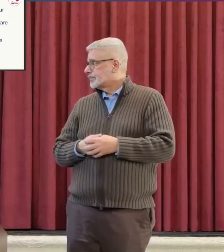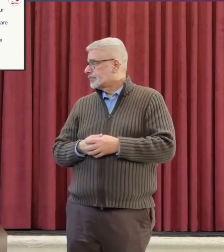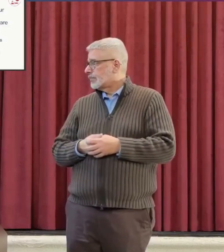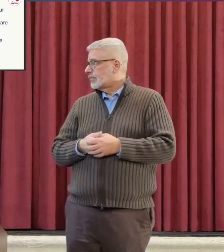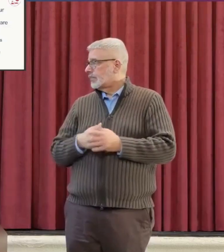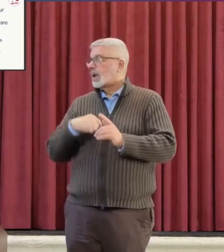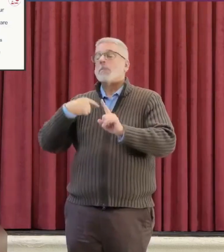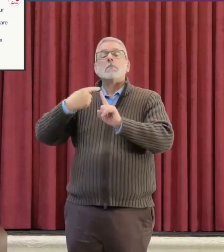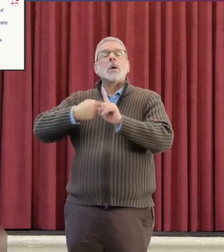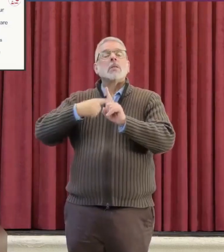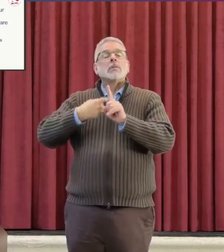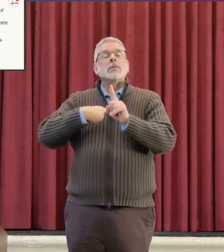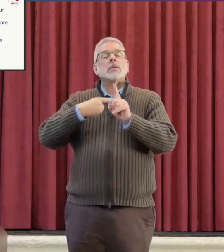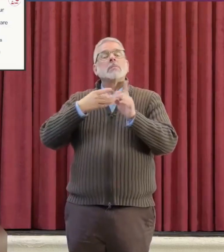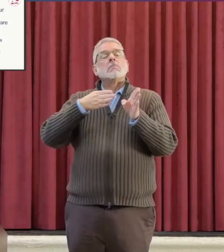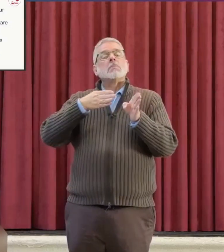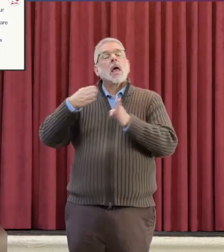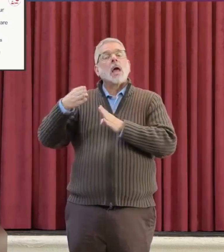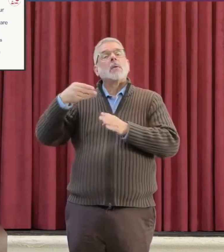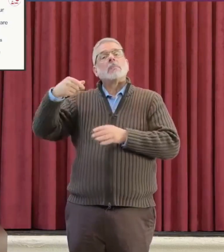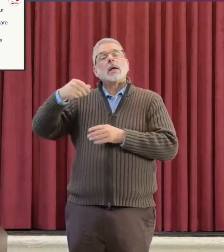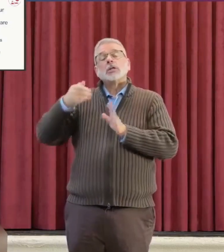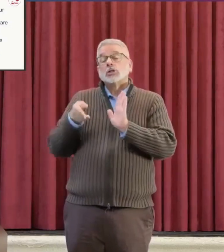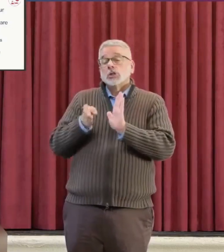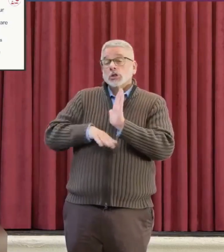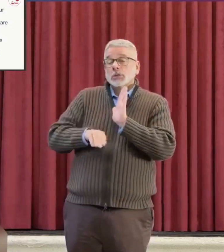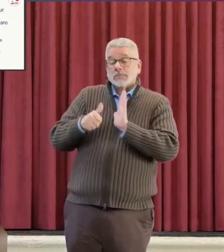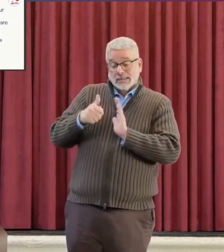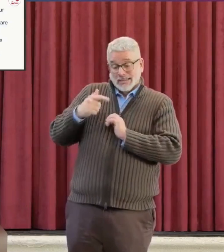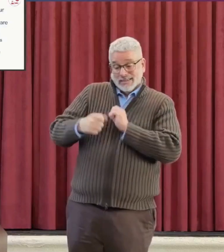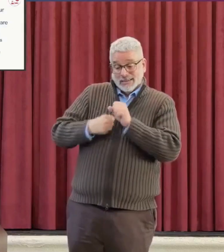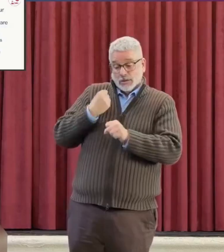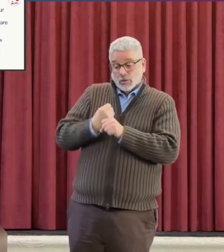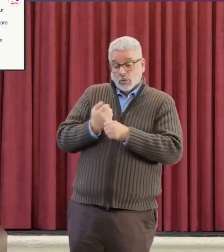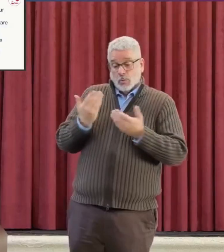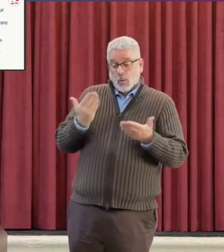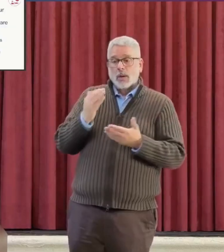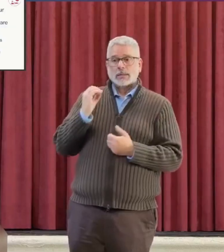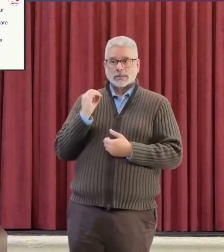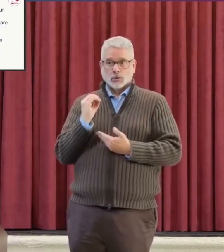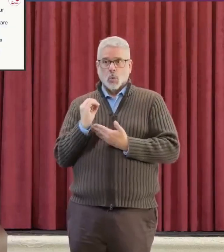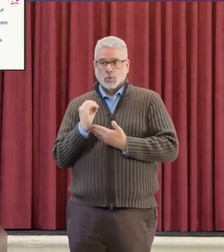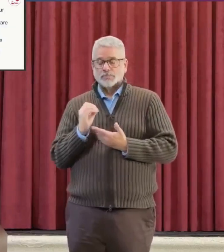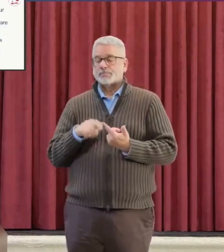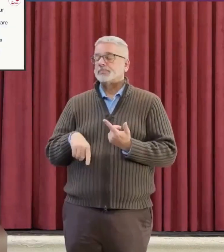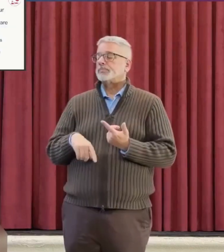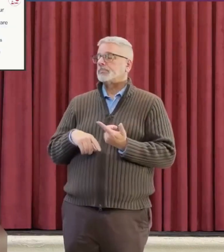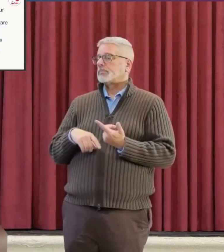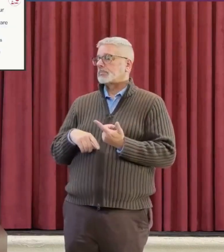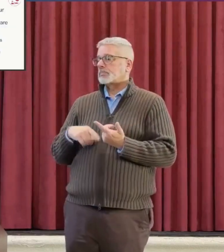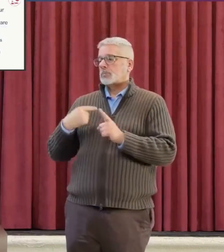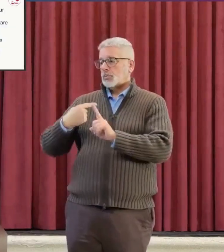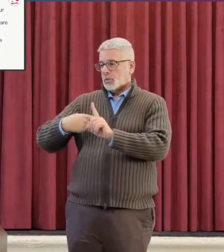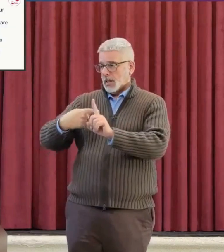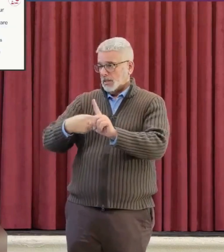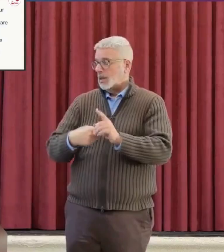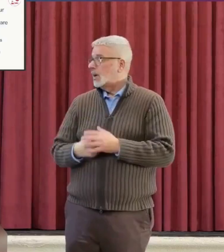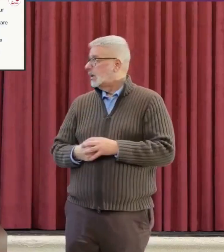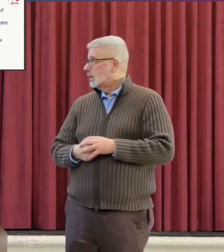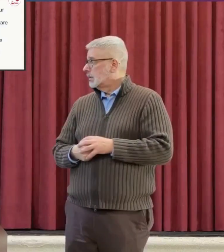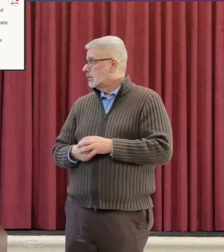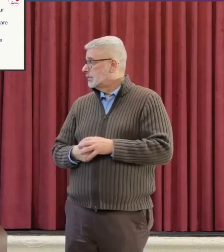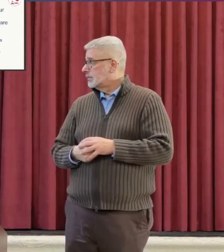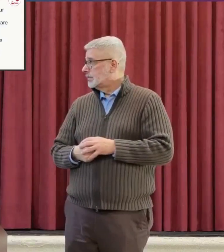plans monthly premium wise, the cheapest plan this year is $0 per month.